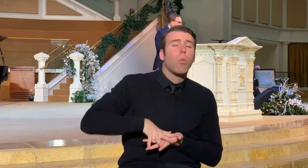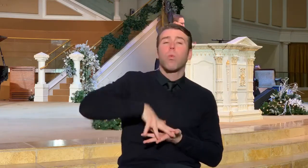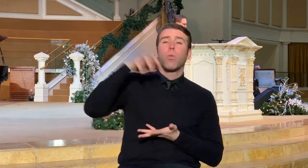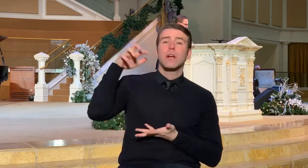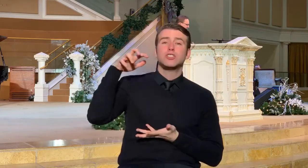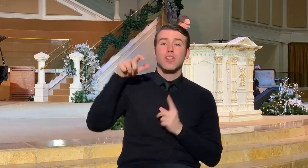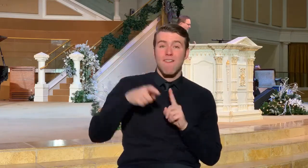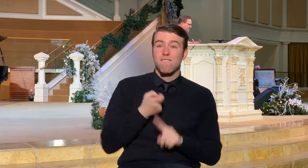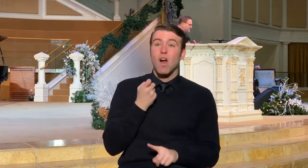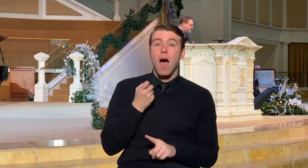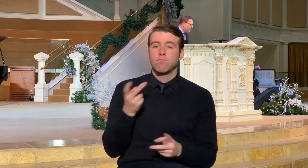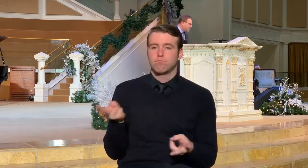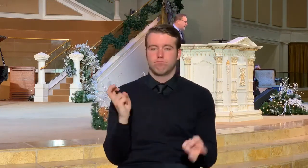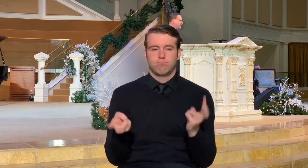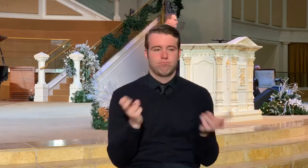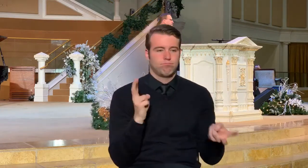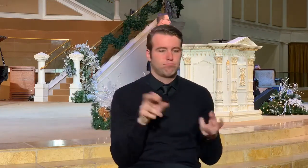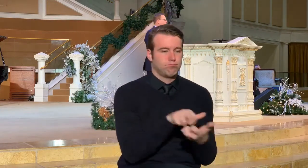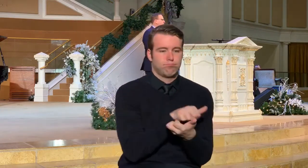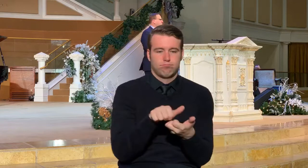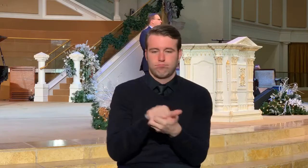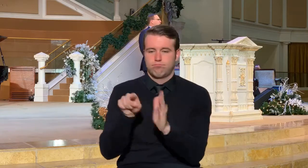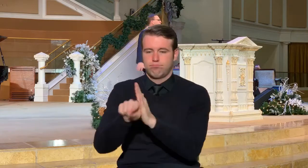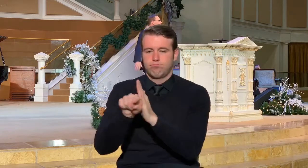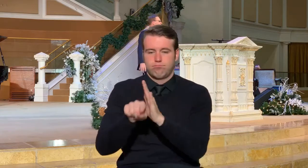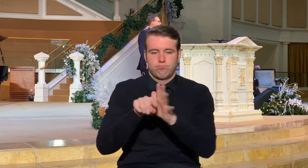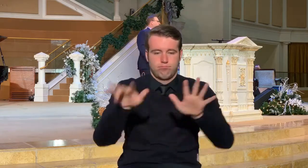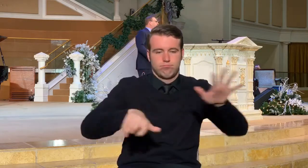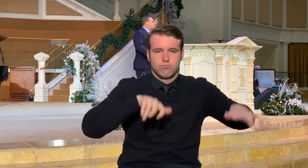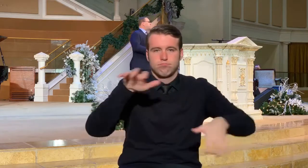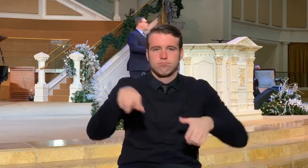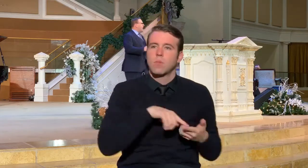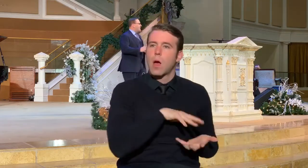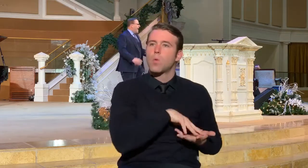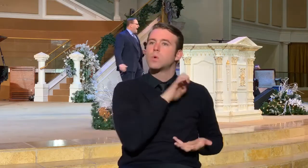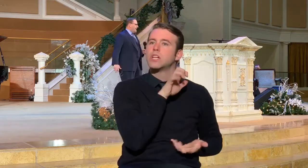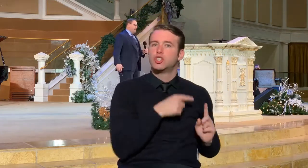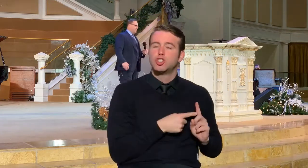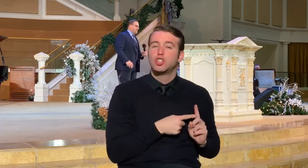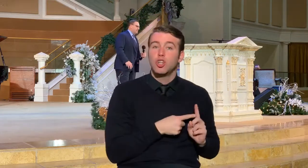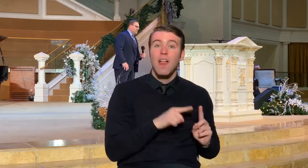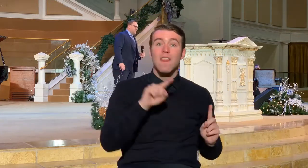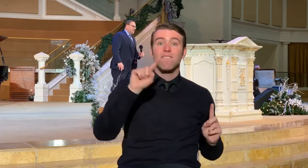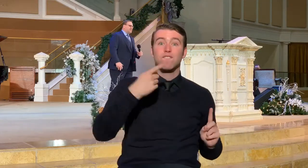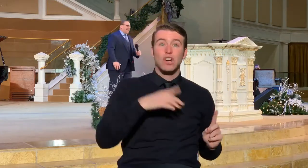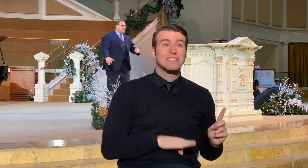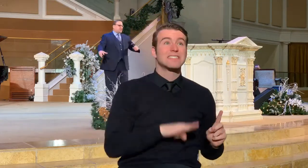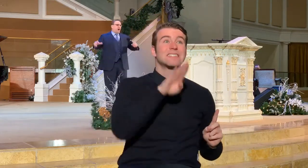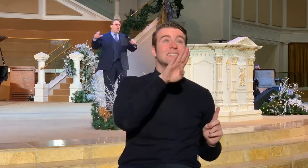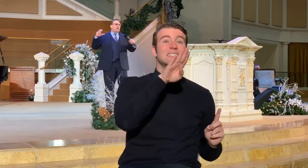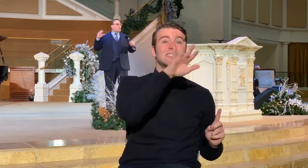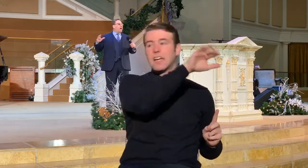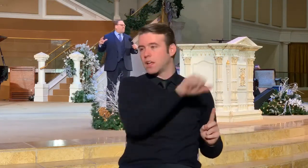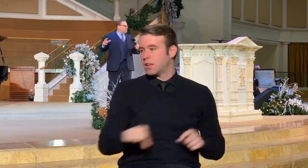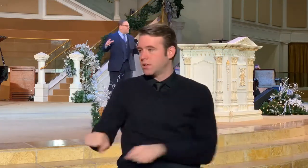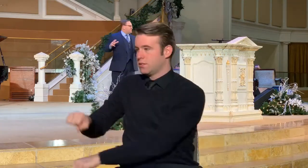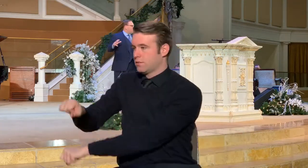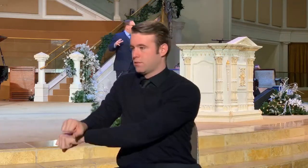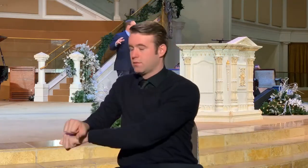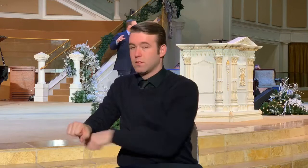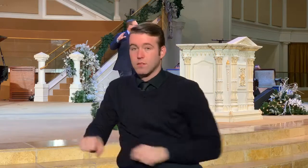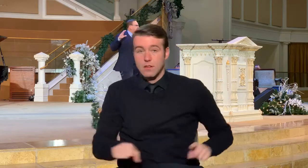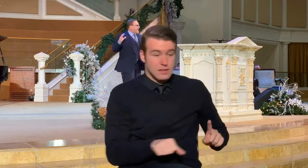the spoils of his tyranny. This second young lion got so